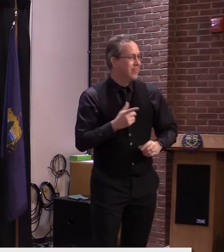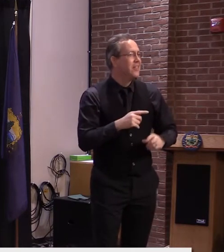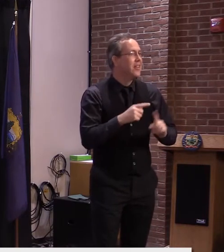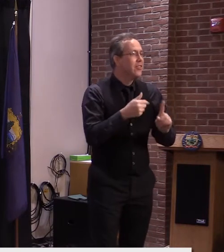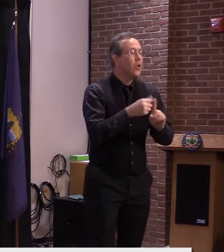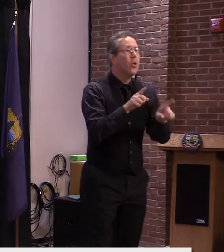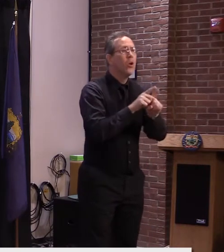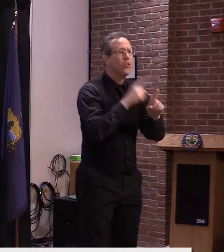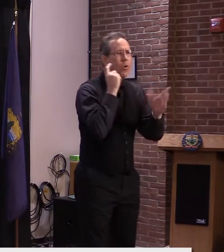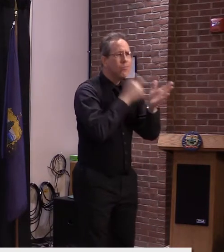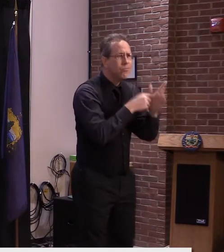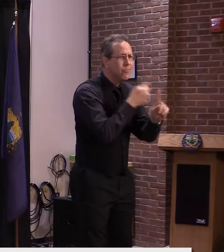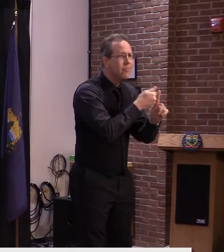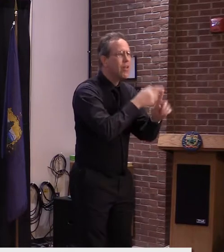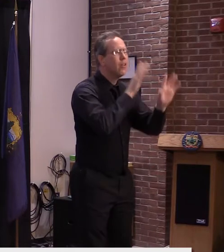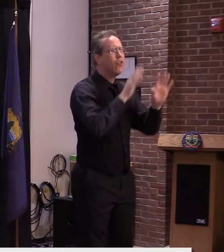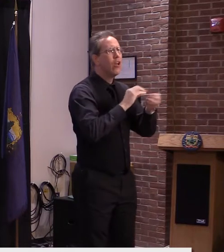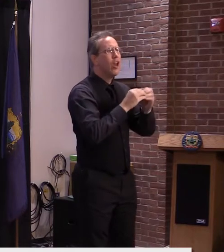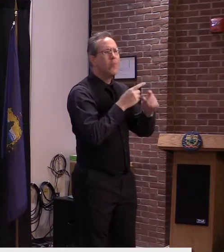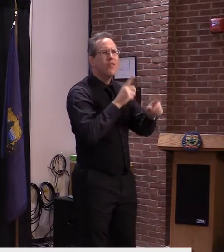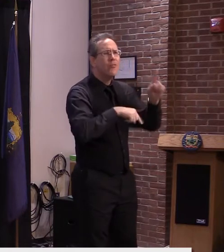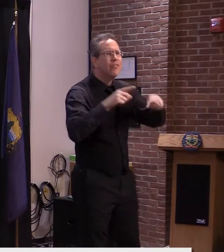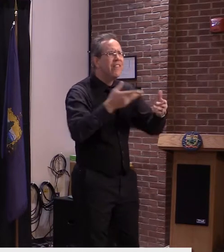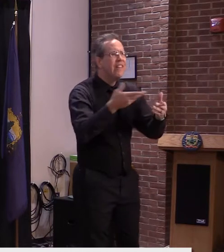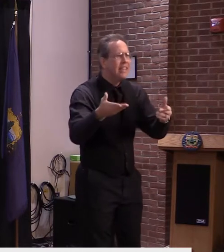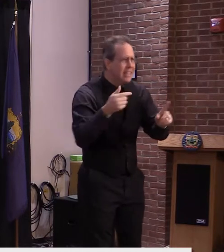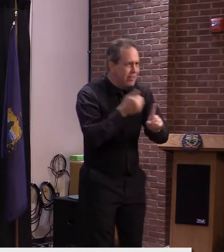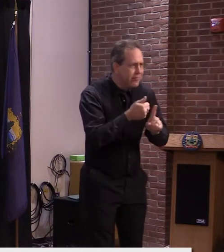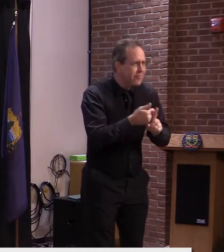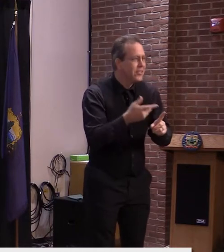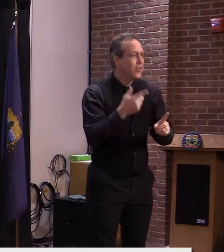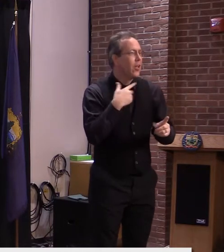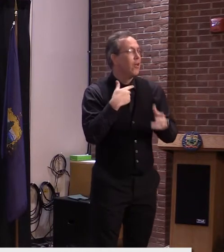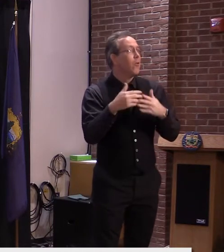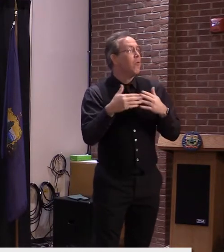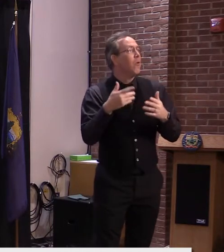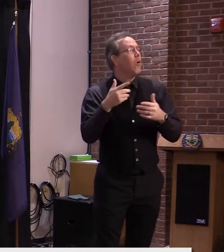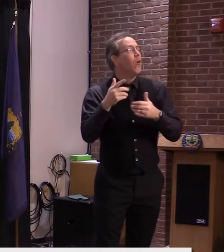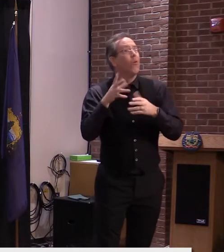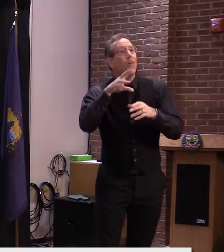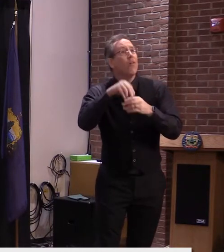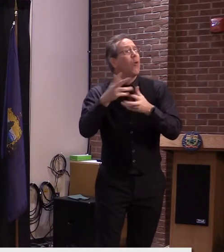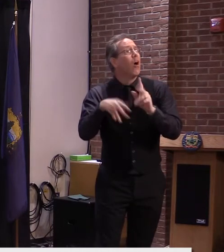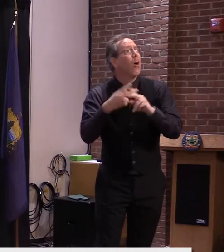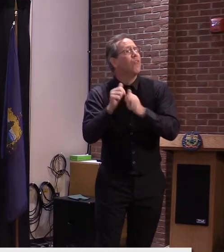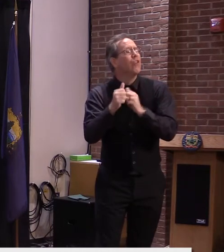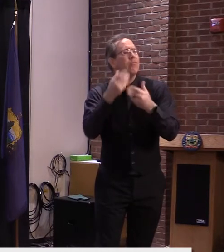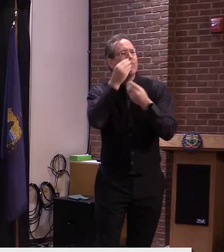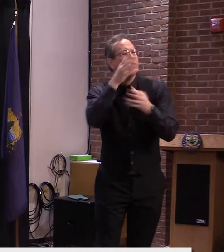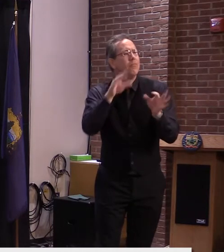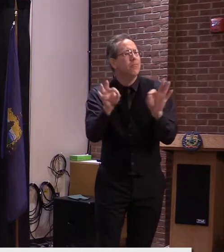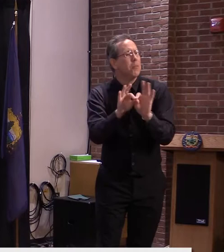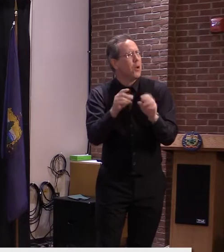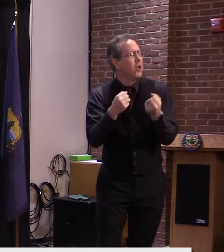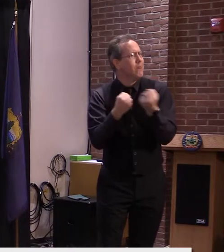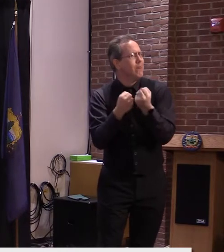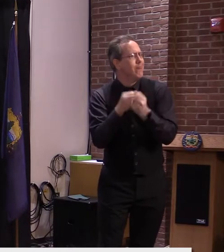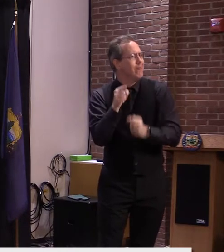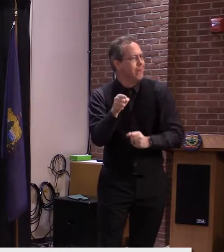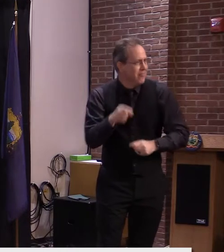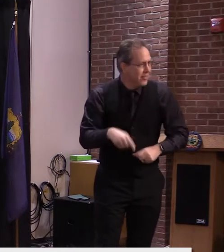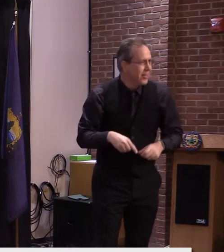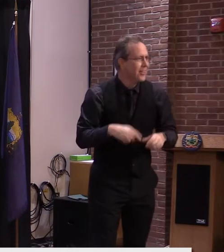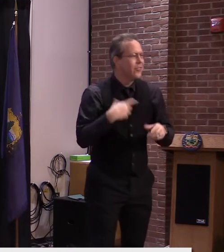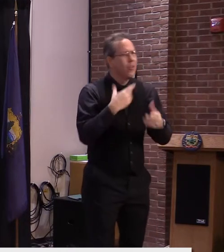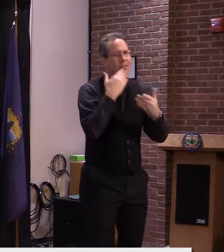great number to have for all kinds of racing, regardless of what it is. But again, I want to congratulate Ryan and the